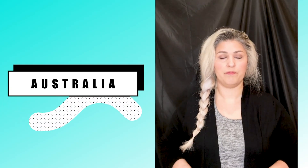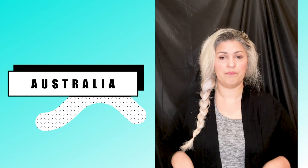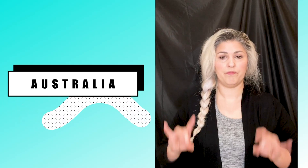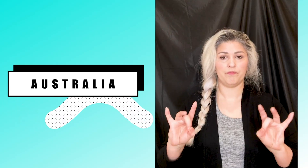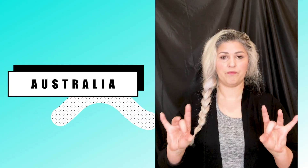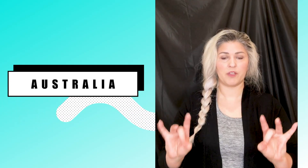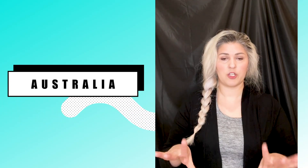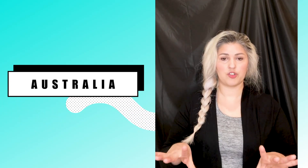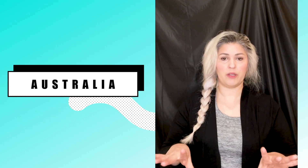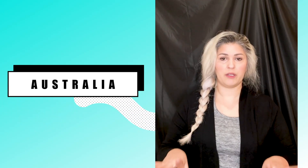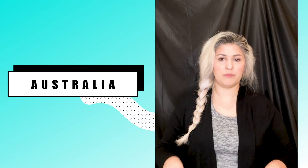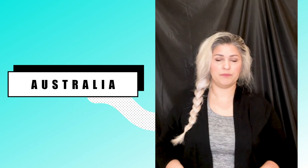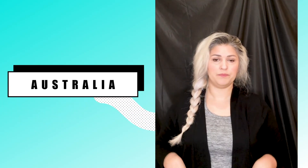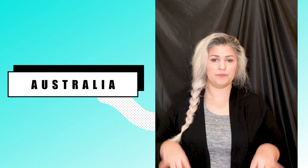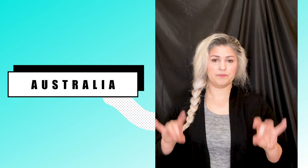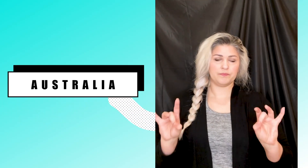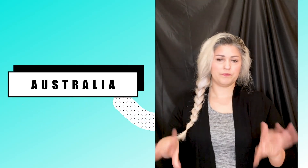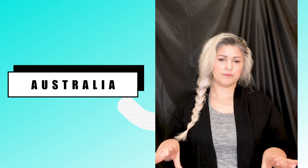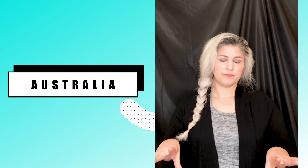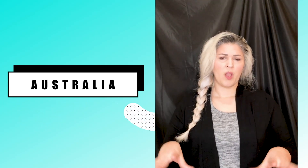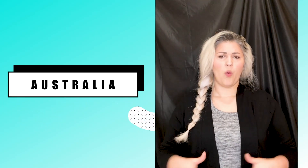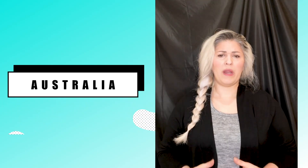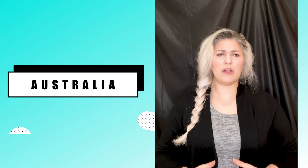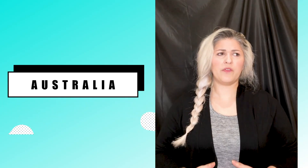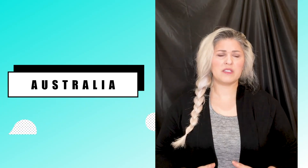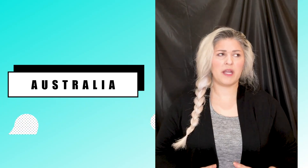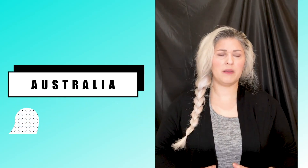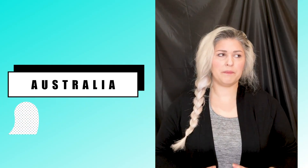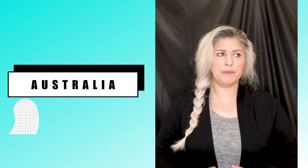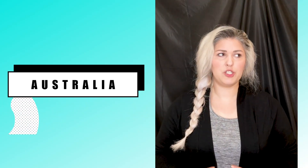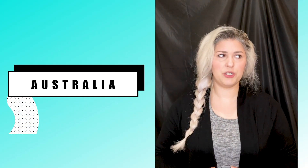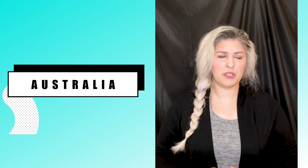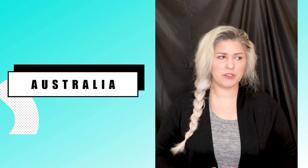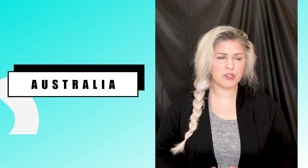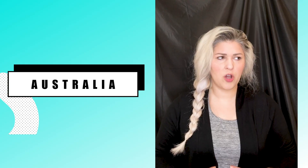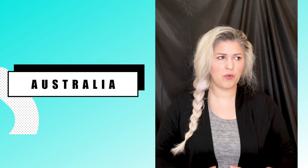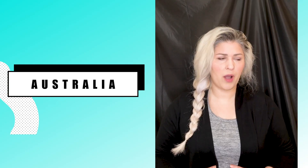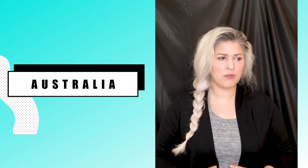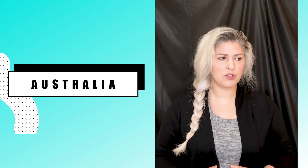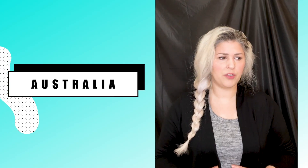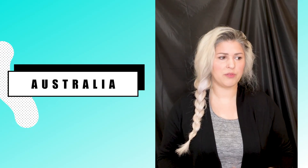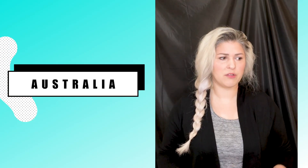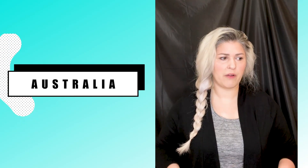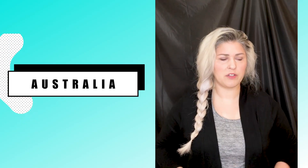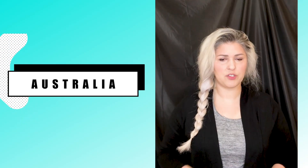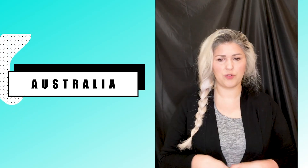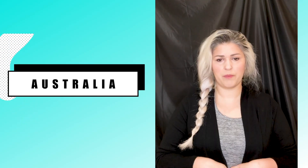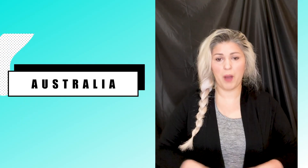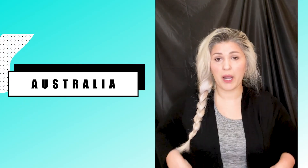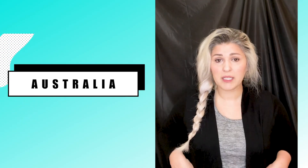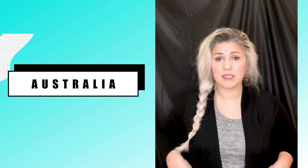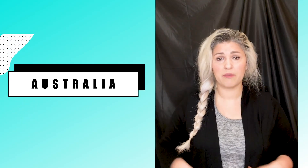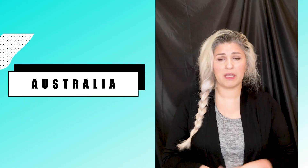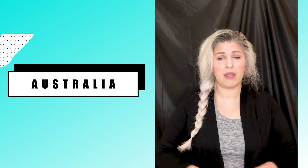Australia. Australia. When I learned this sign a bajillion years ago, I was told it was in reference to